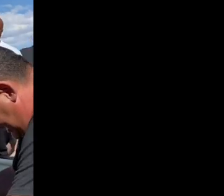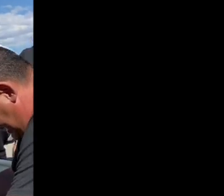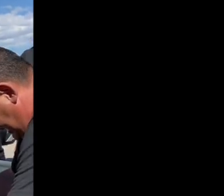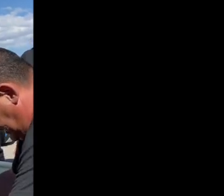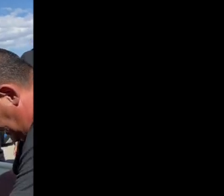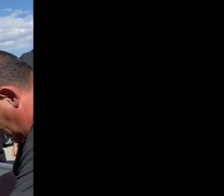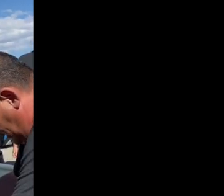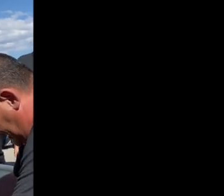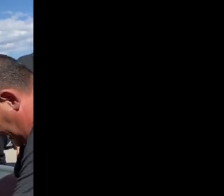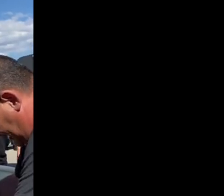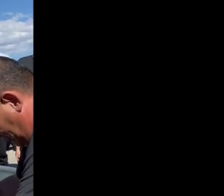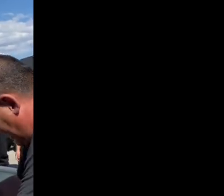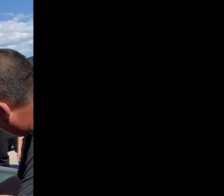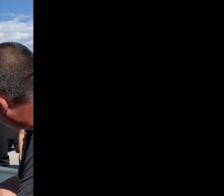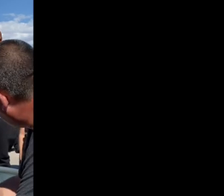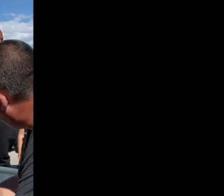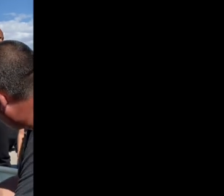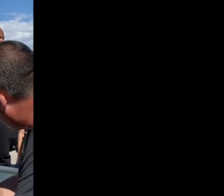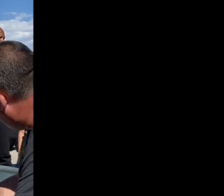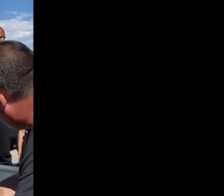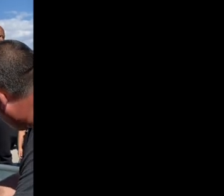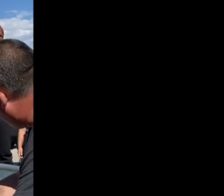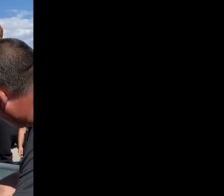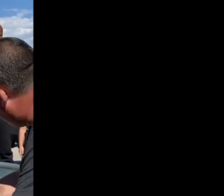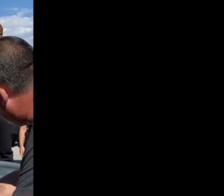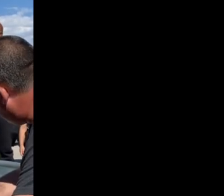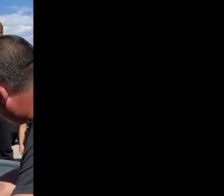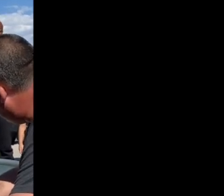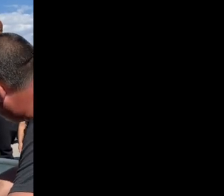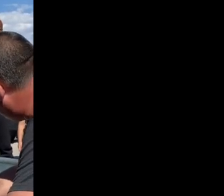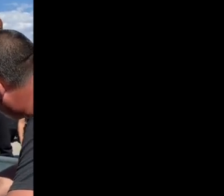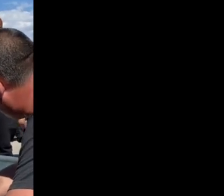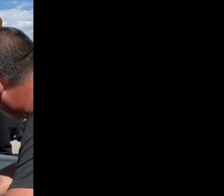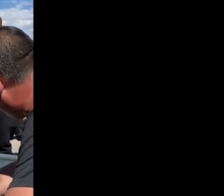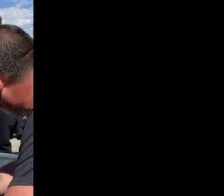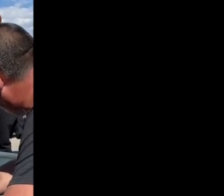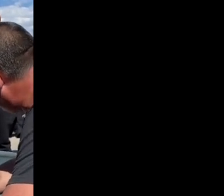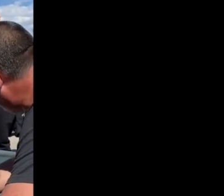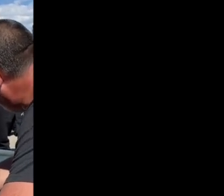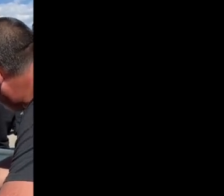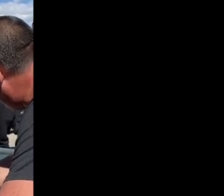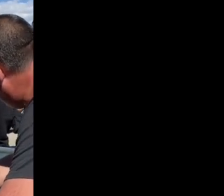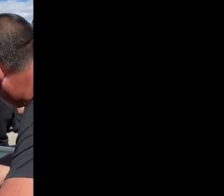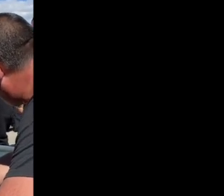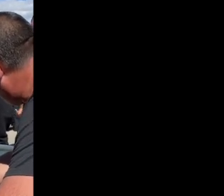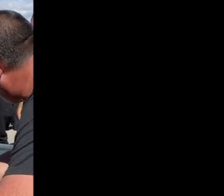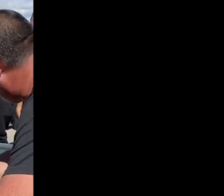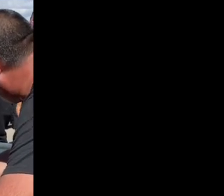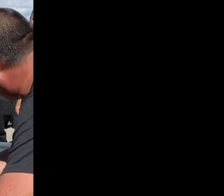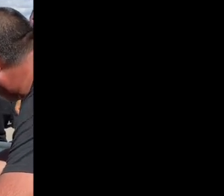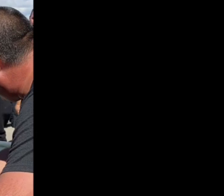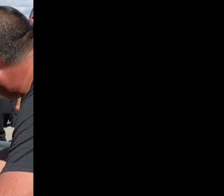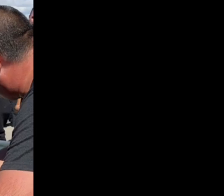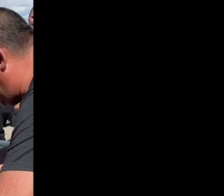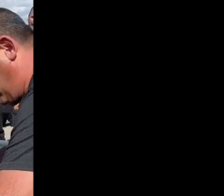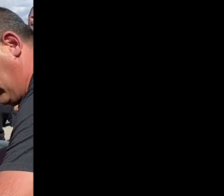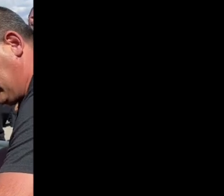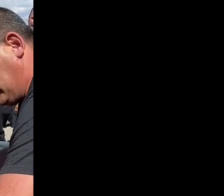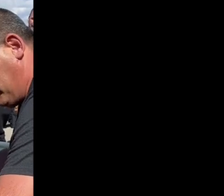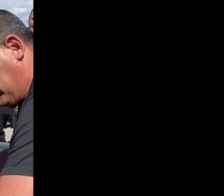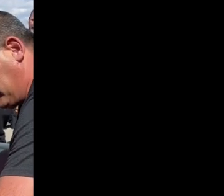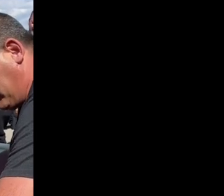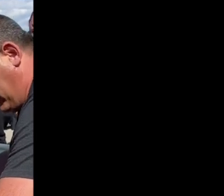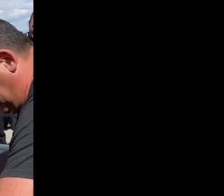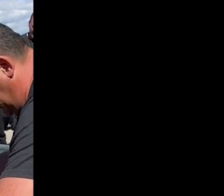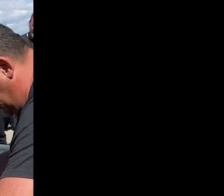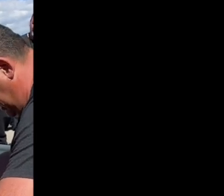Mike. And so Mike is a believer and follower of Jesus, and he is here to be baptized in front of you all today. And so, Mike, what is